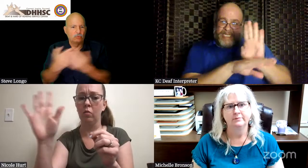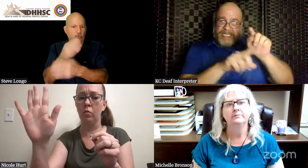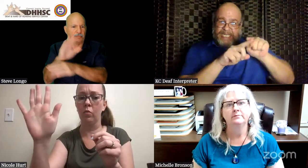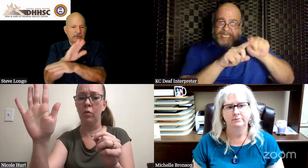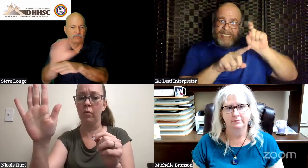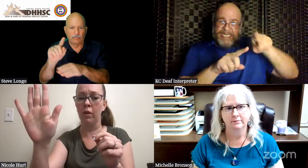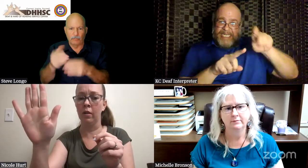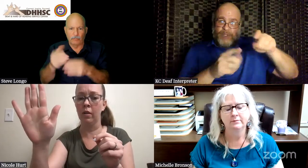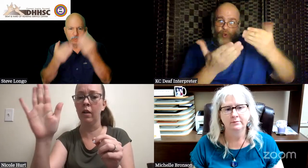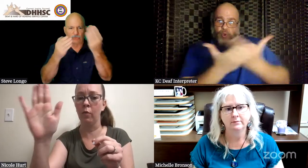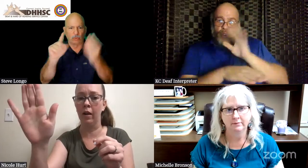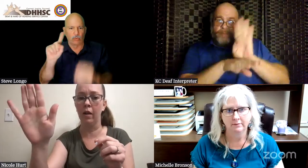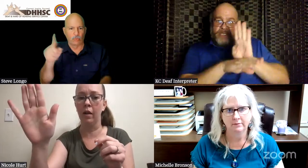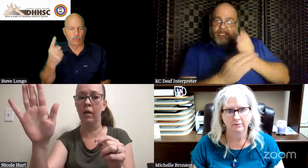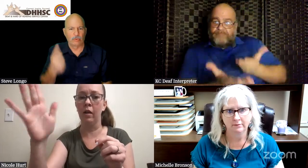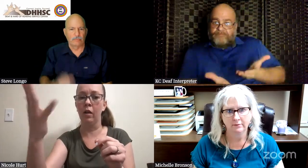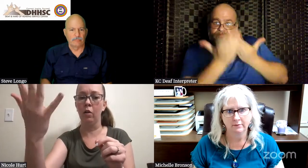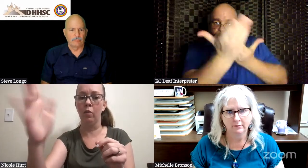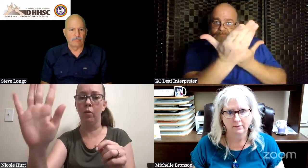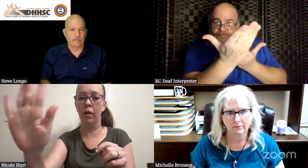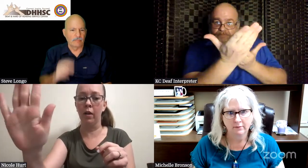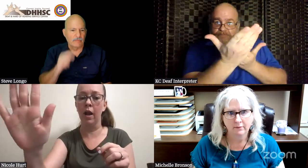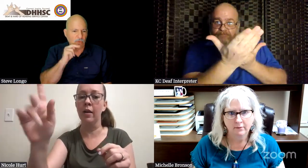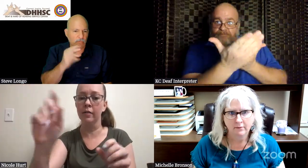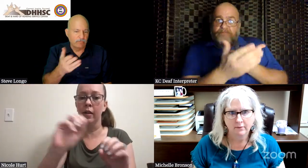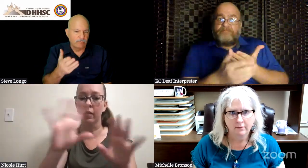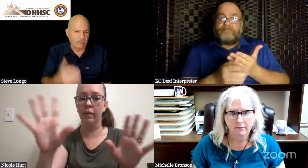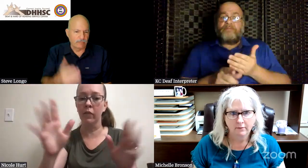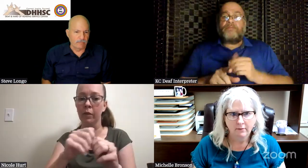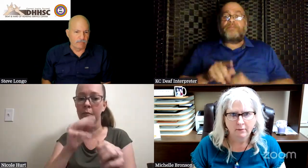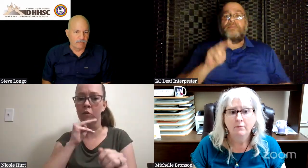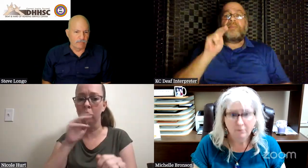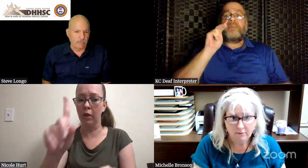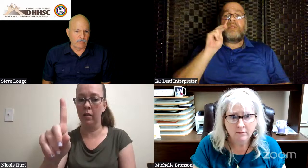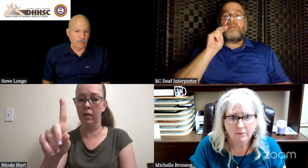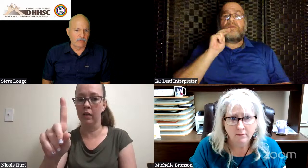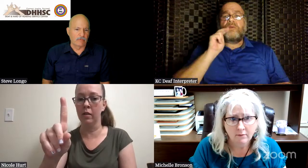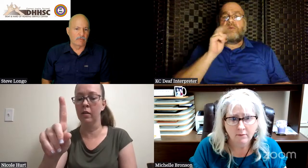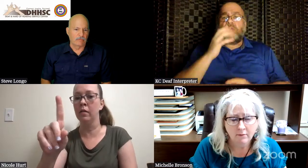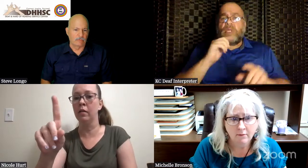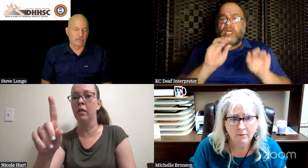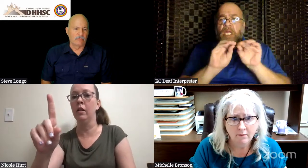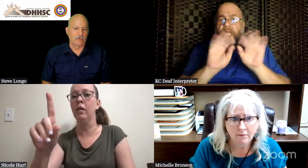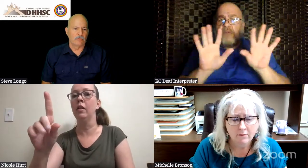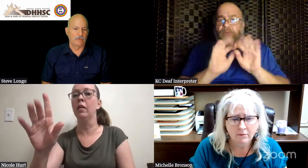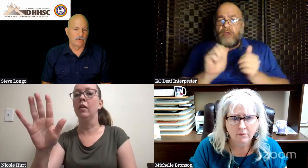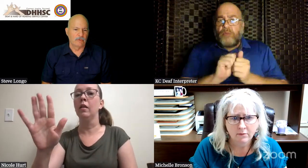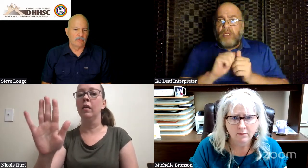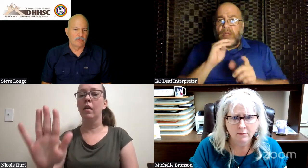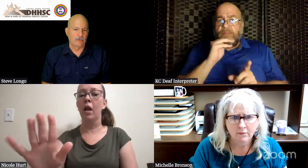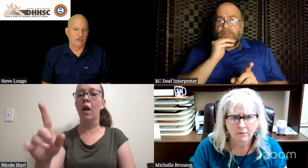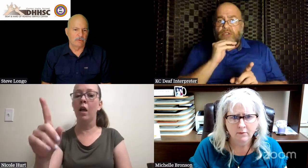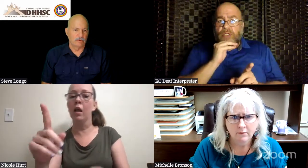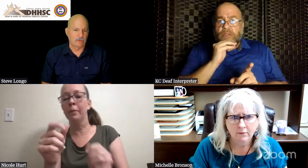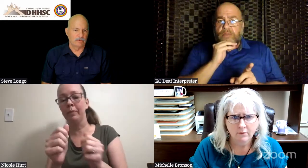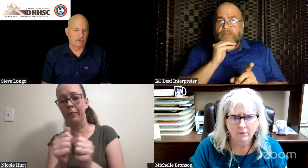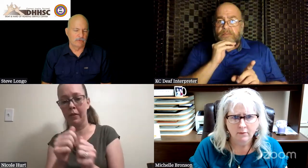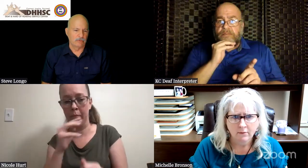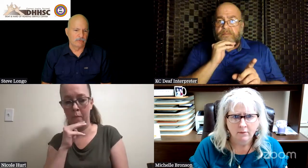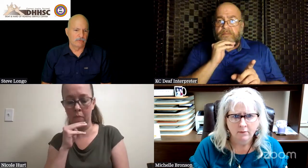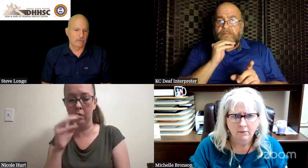is saying that regarding new business, this is the motion regarding new business. And Nicole